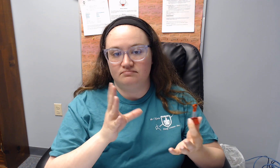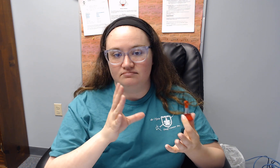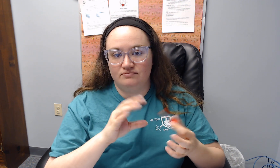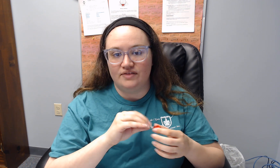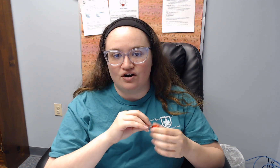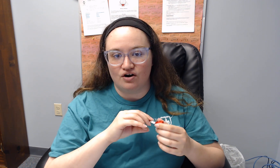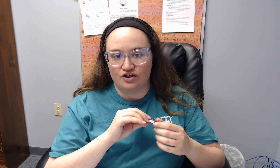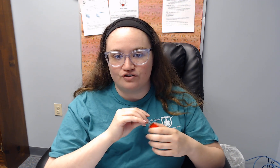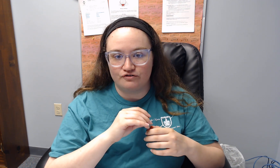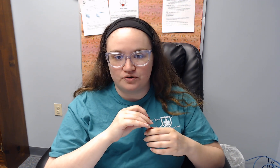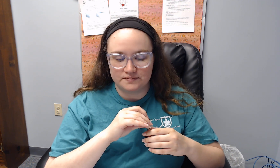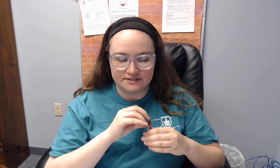there are other forms.